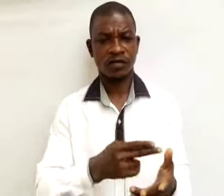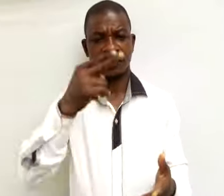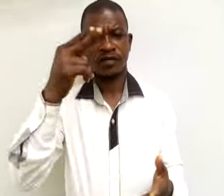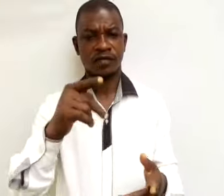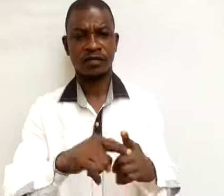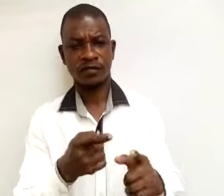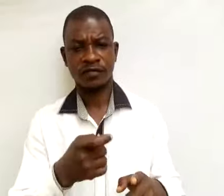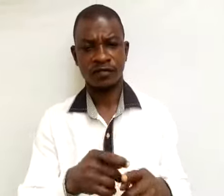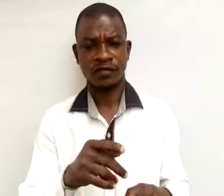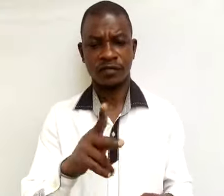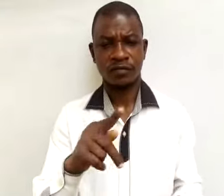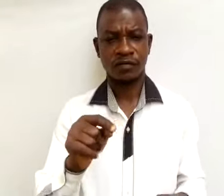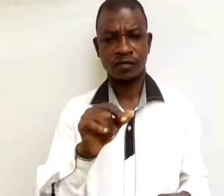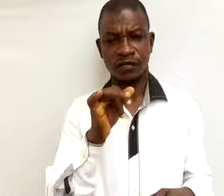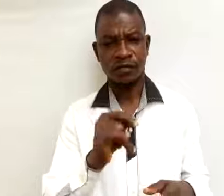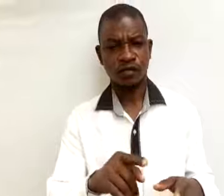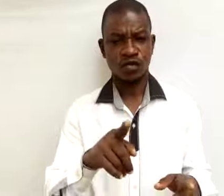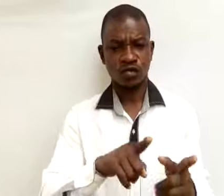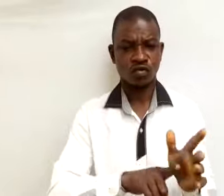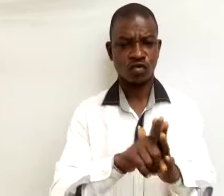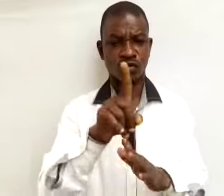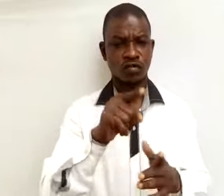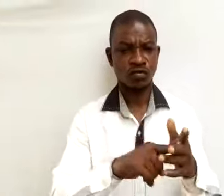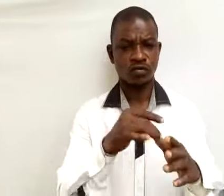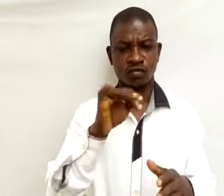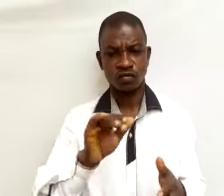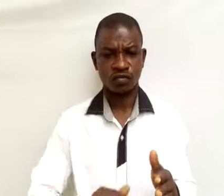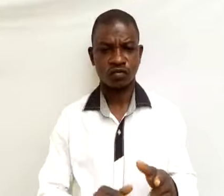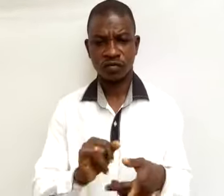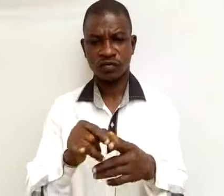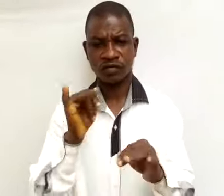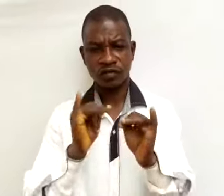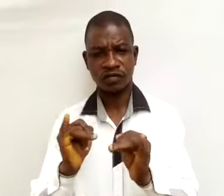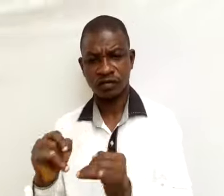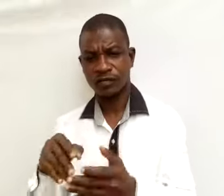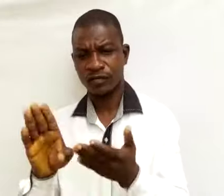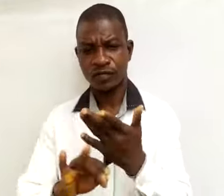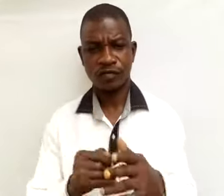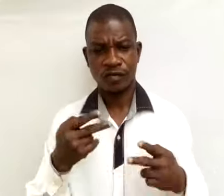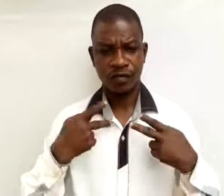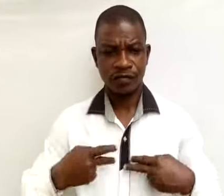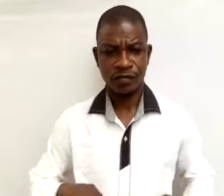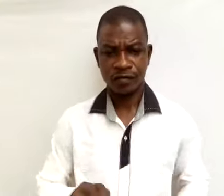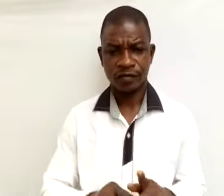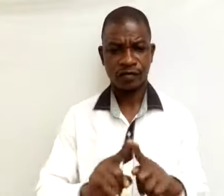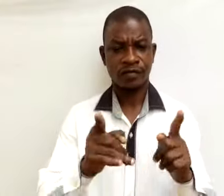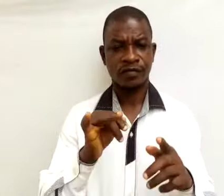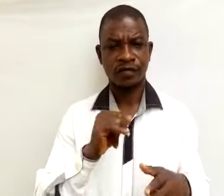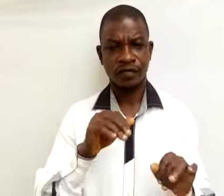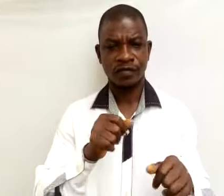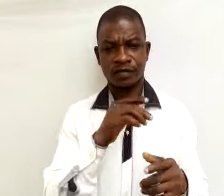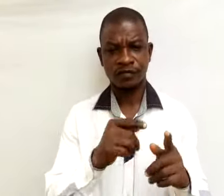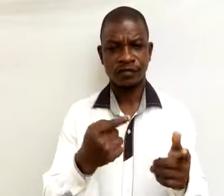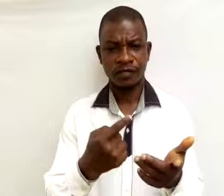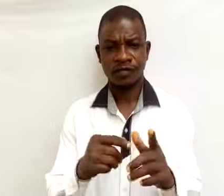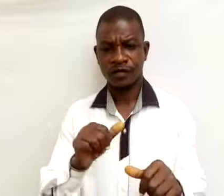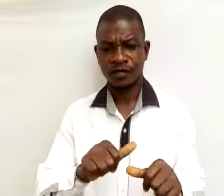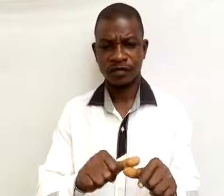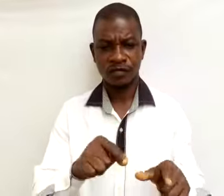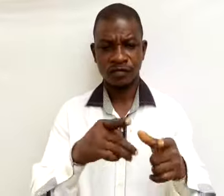the tallest to the smallest individual, while physiological variation can be discontinuous.